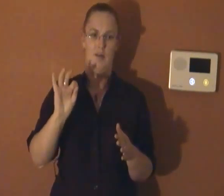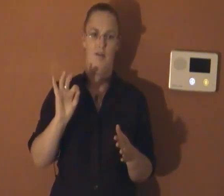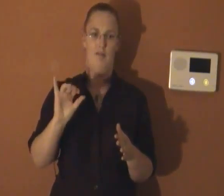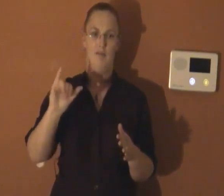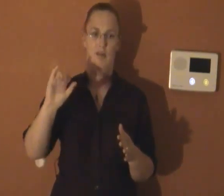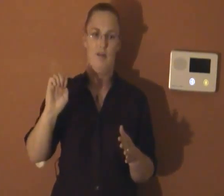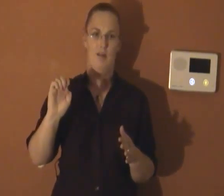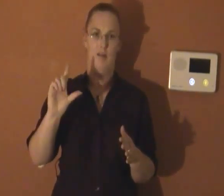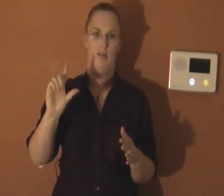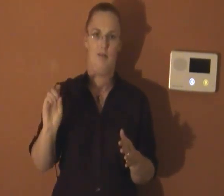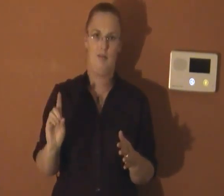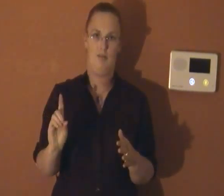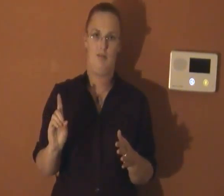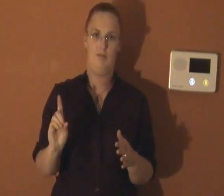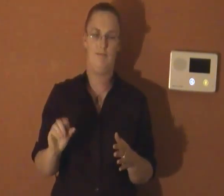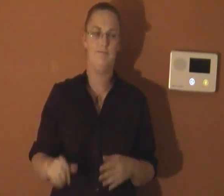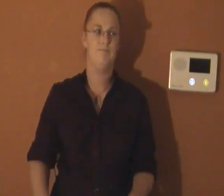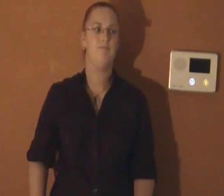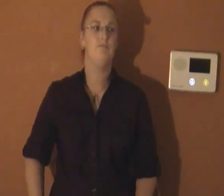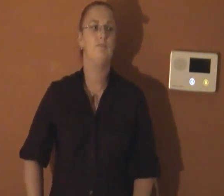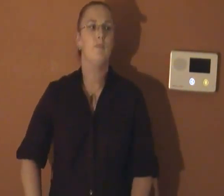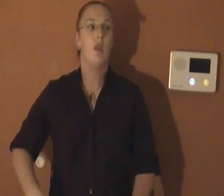we live in today.